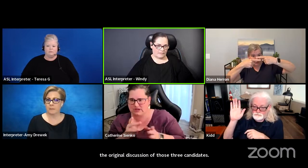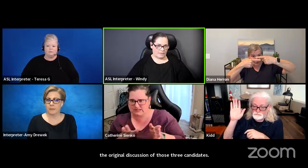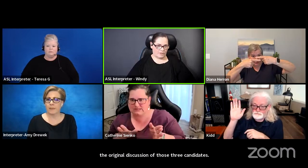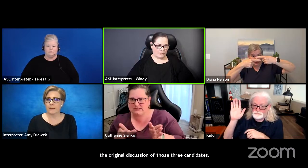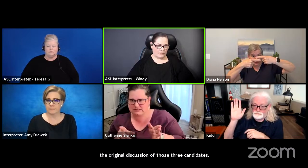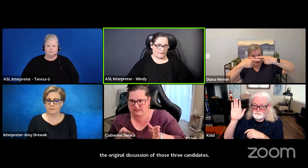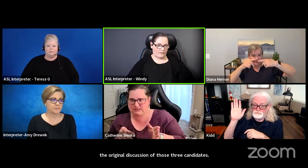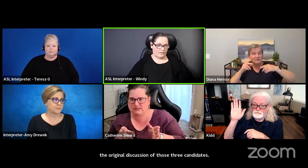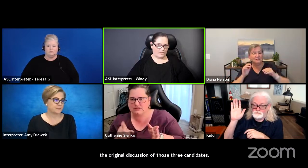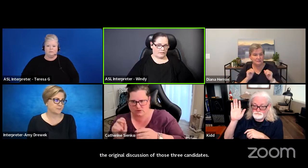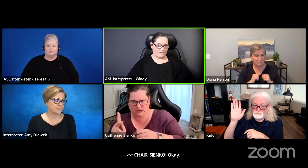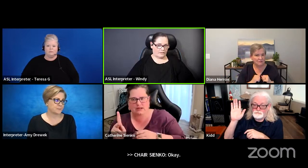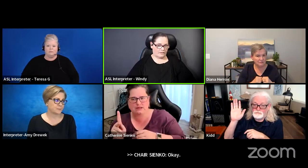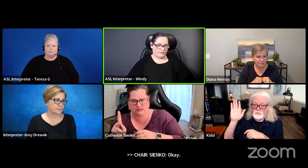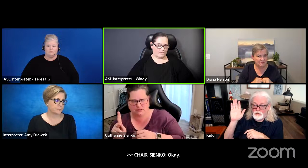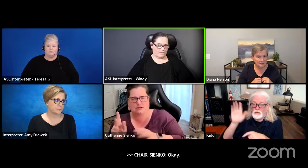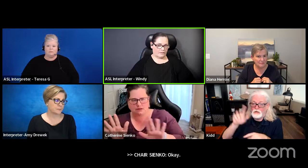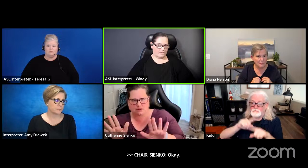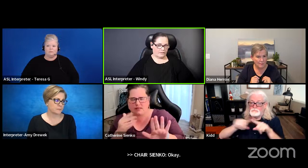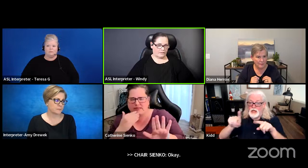And this is Commissioner Kidd.